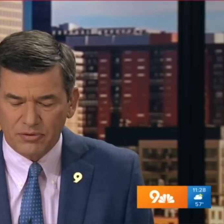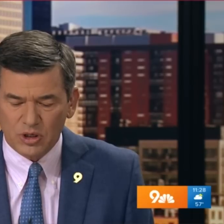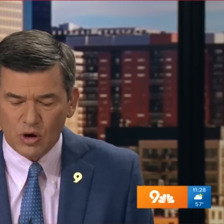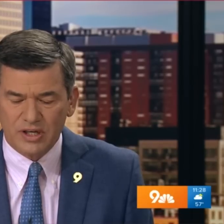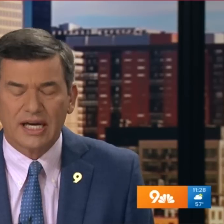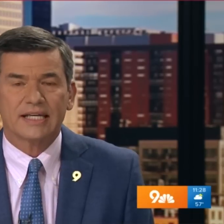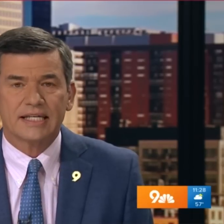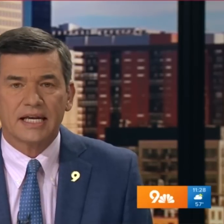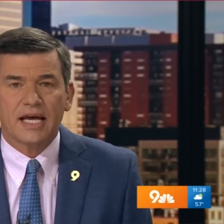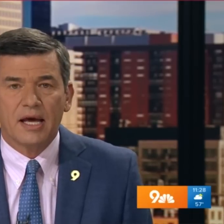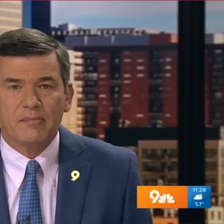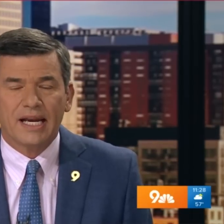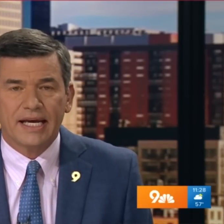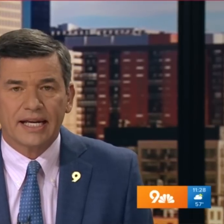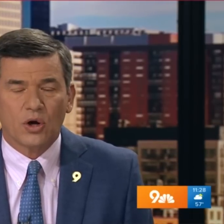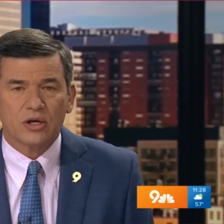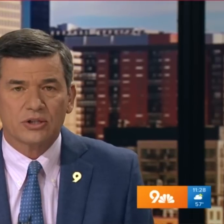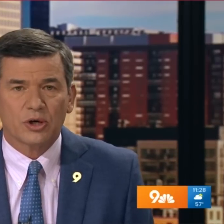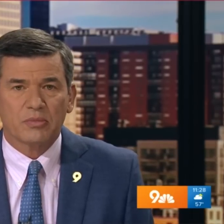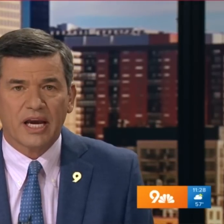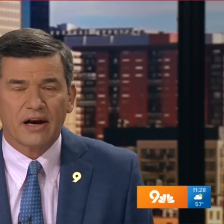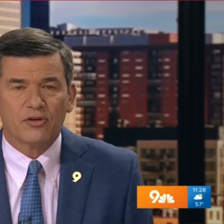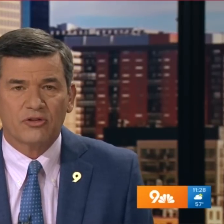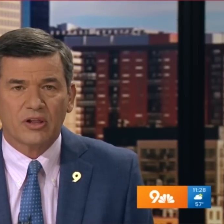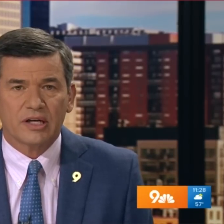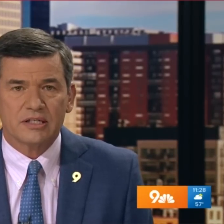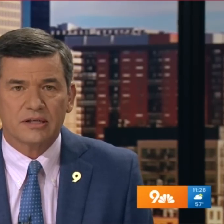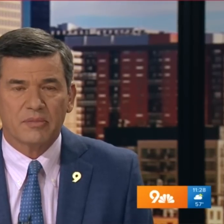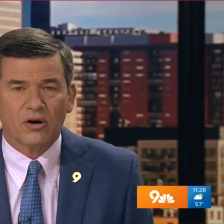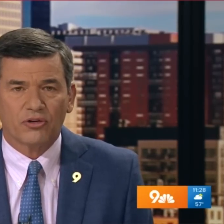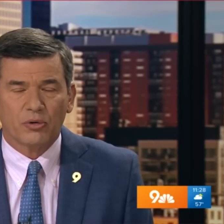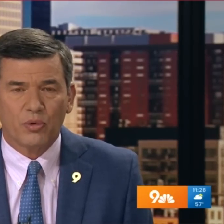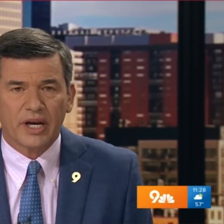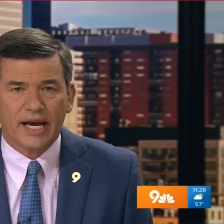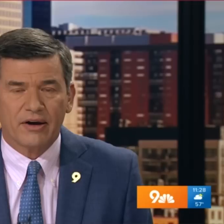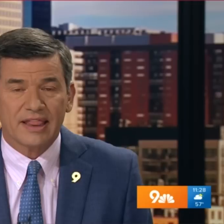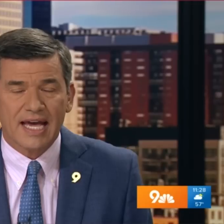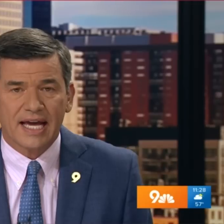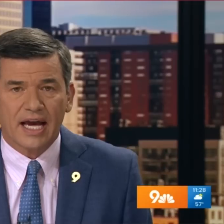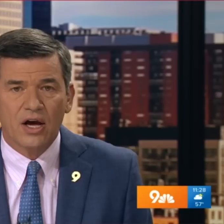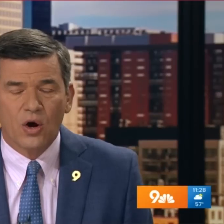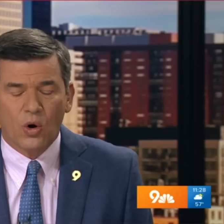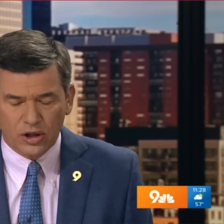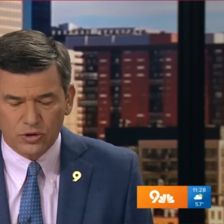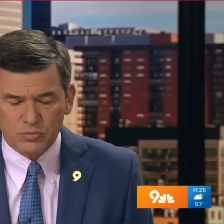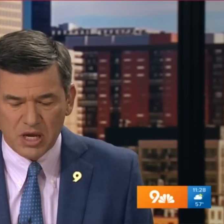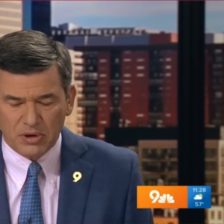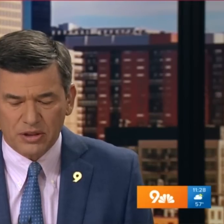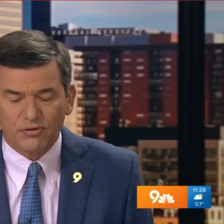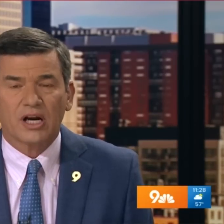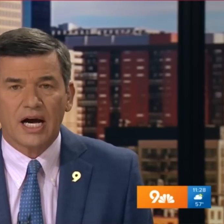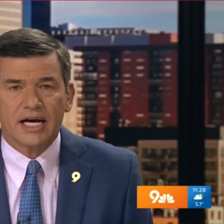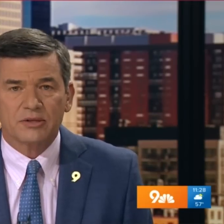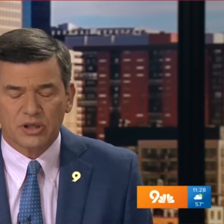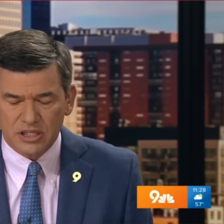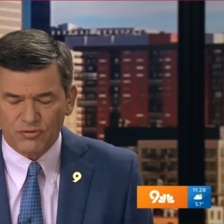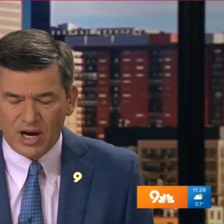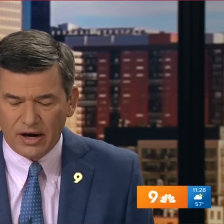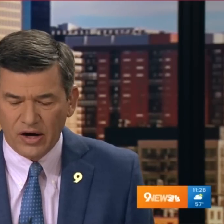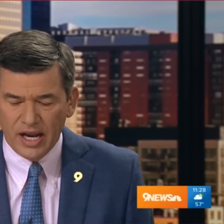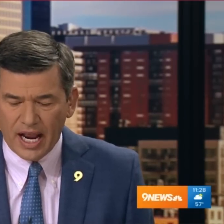about reopening a bit, but the Denver order is going to remain in place for at least 10 days as of now to the 30th. But he talked about a